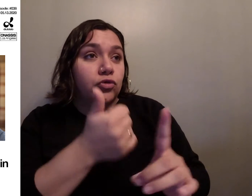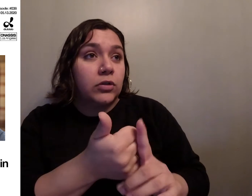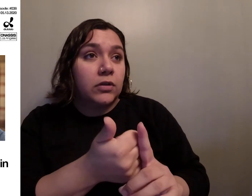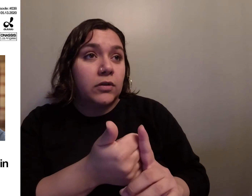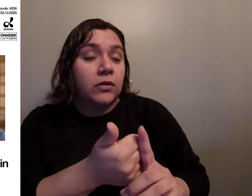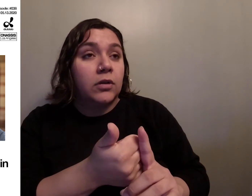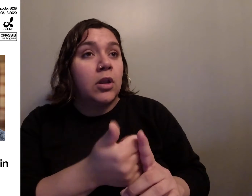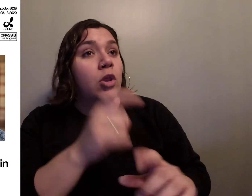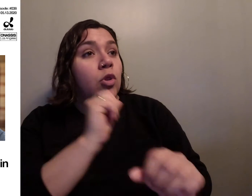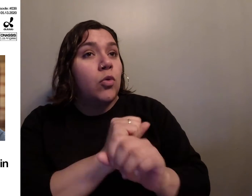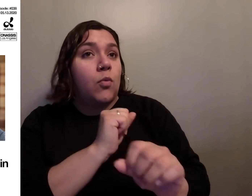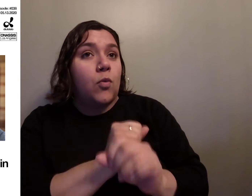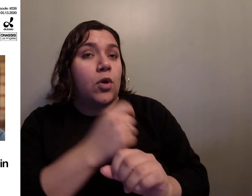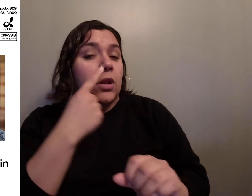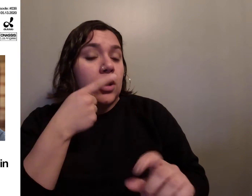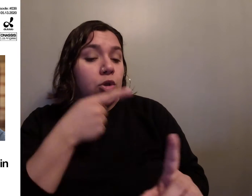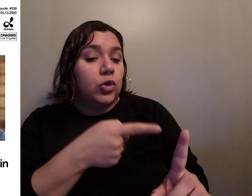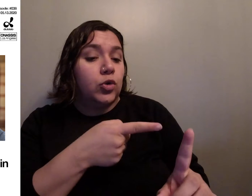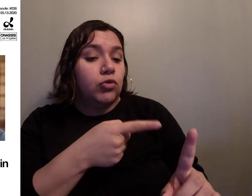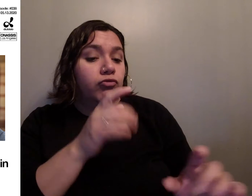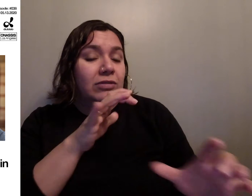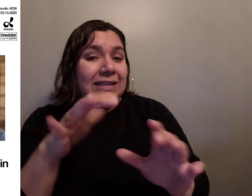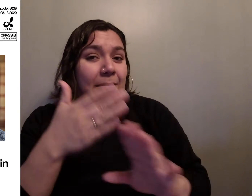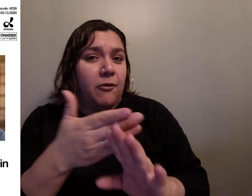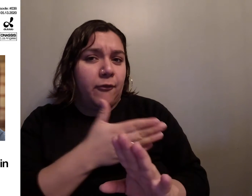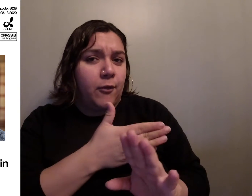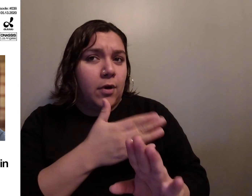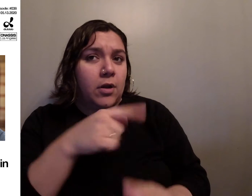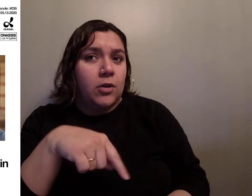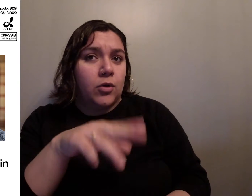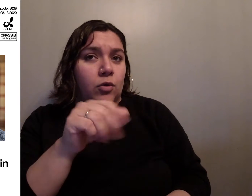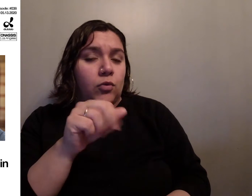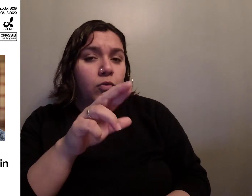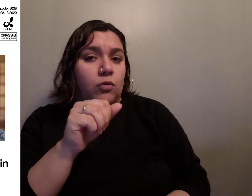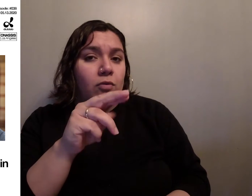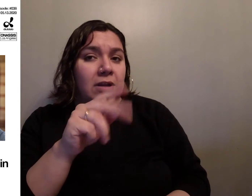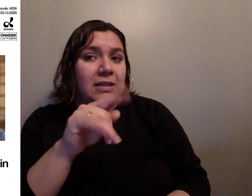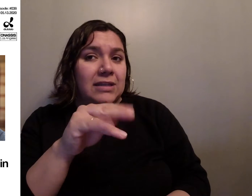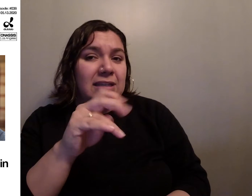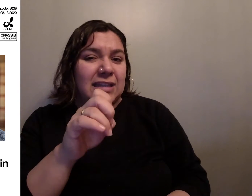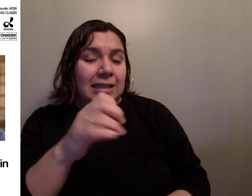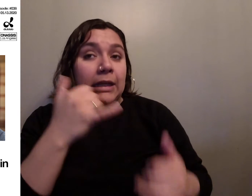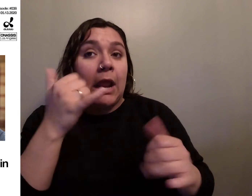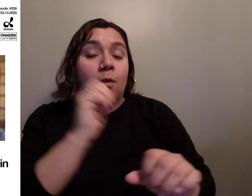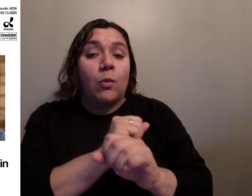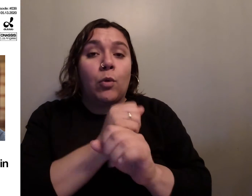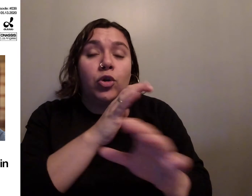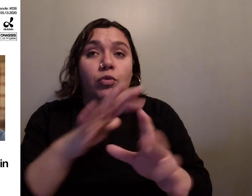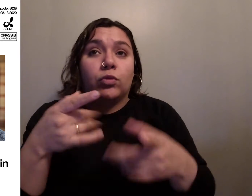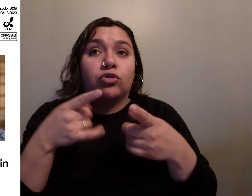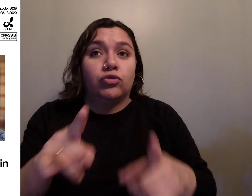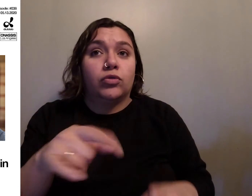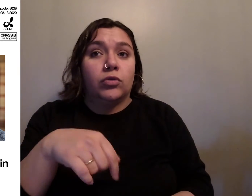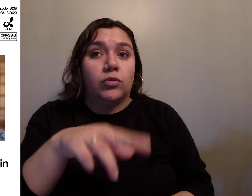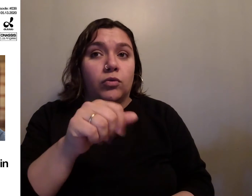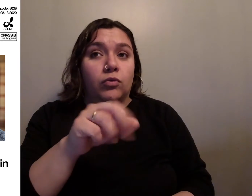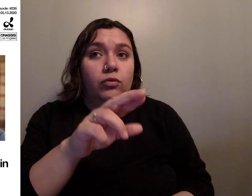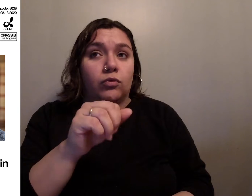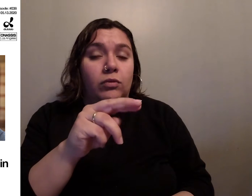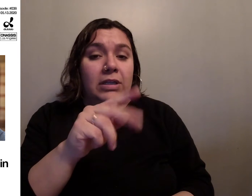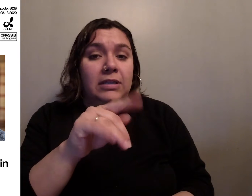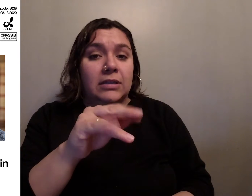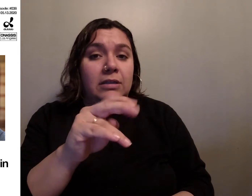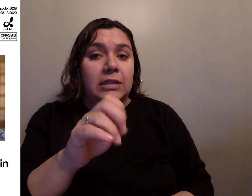our listeners, if you could introduce a little bit the work you did before the quarantine, the work you're